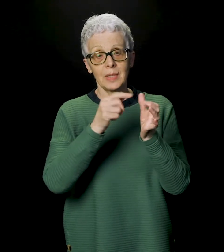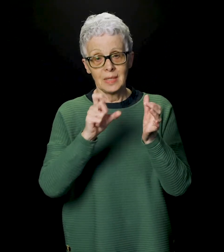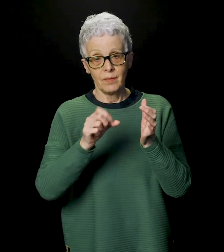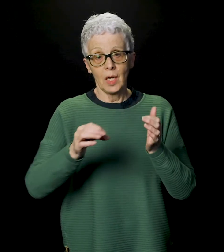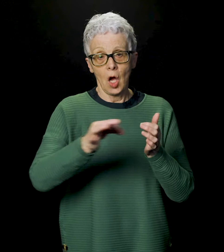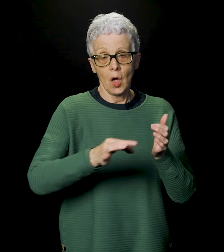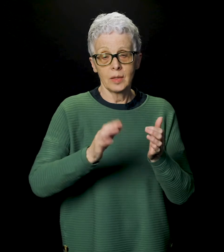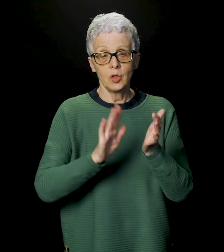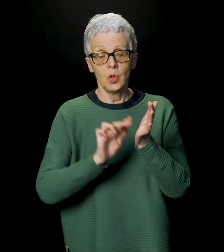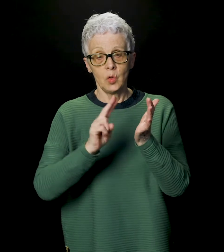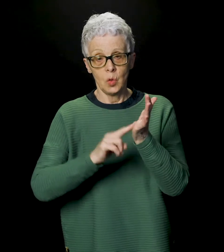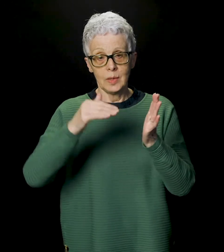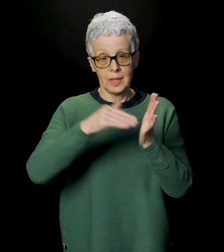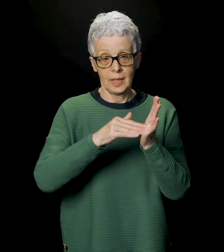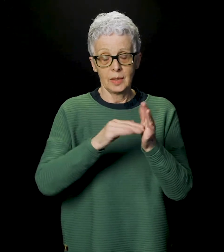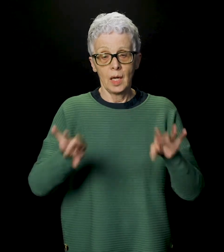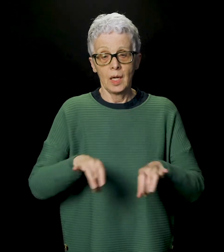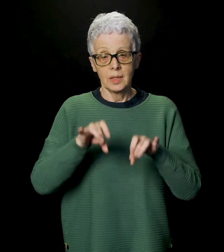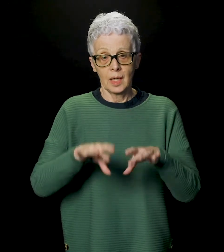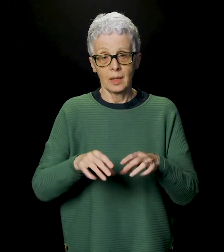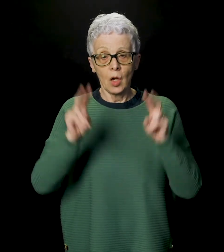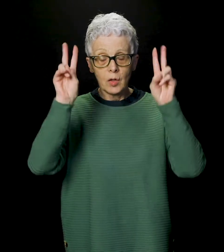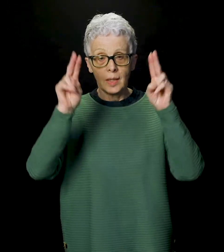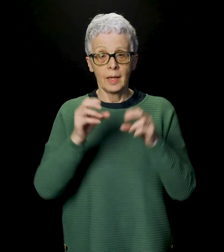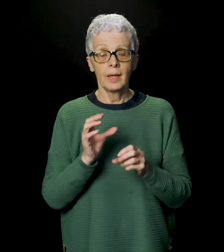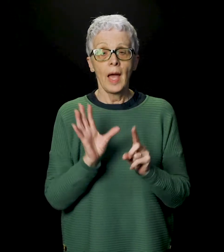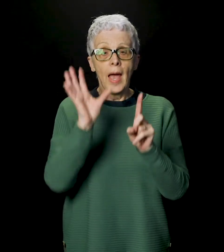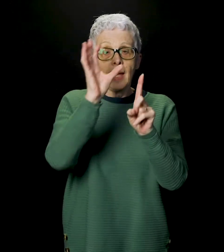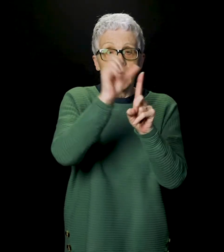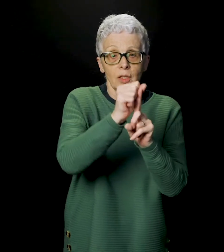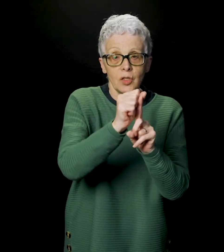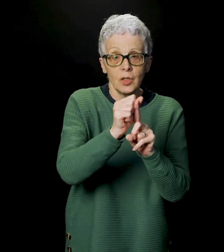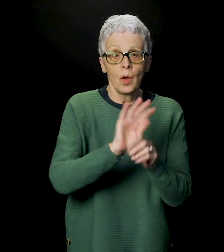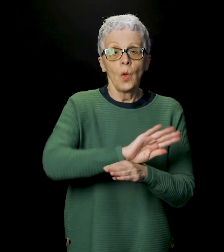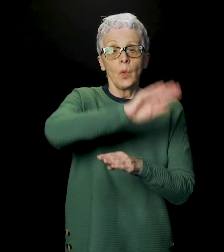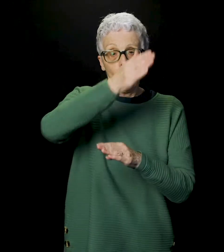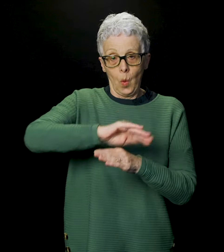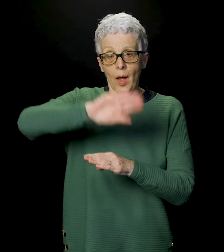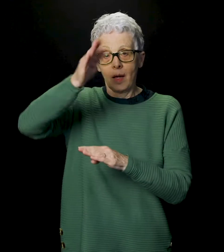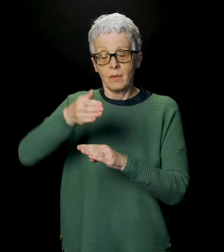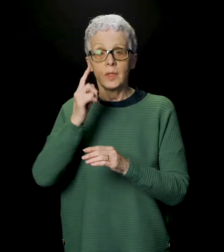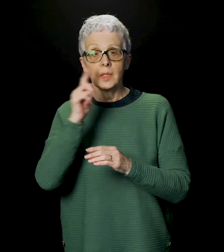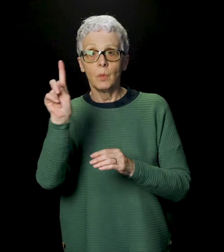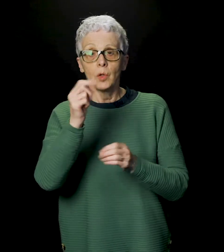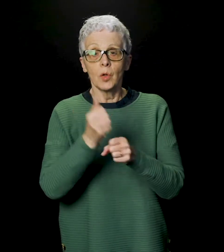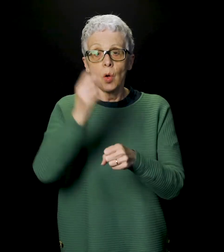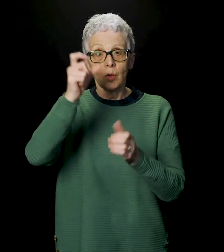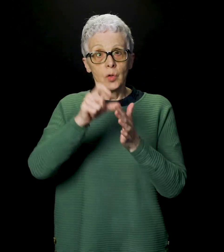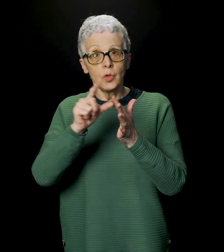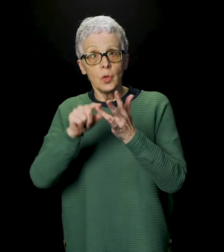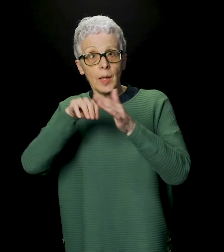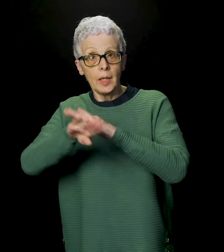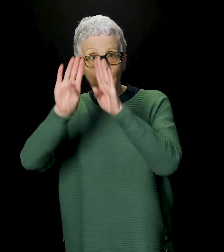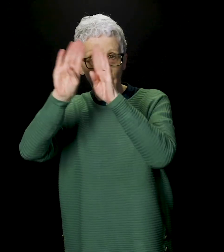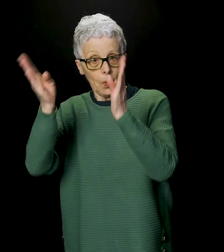Australia, is this theme of catching the wave. That means seeing what God is doing in the world, getting on our boards